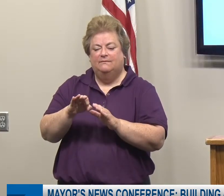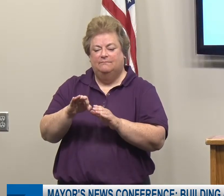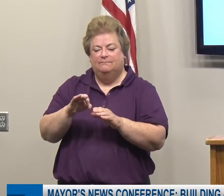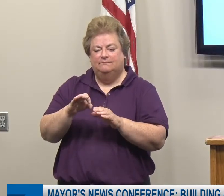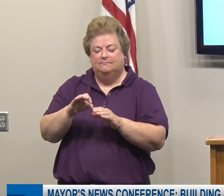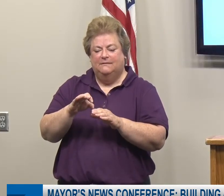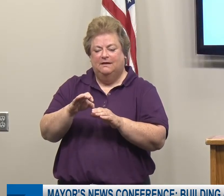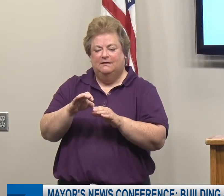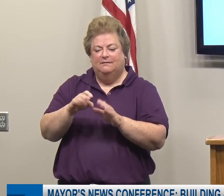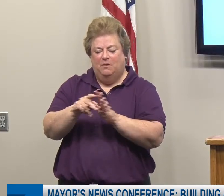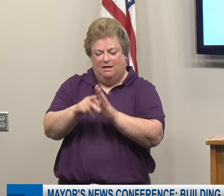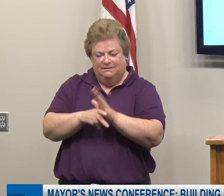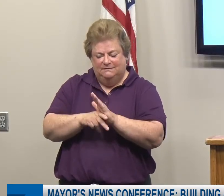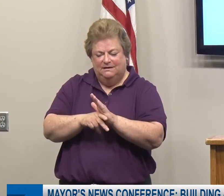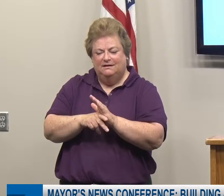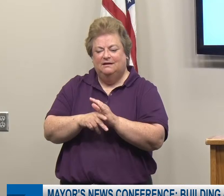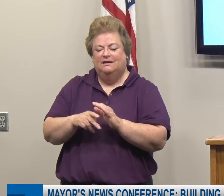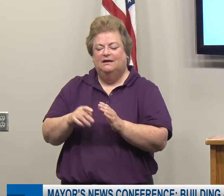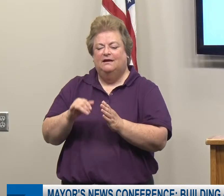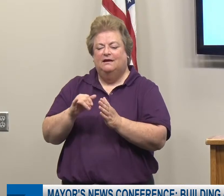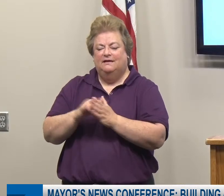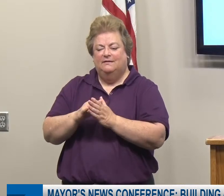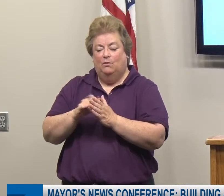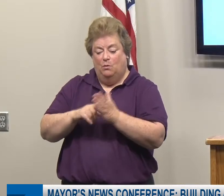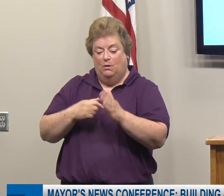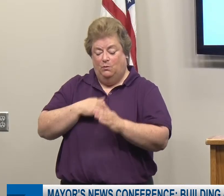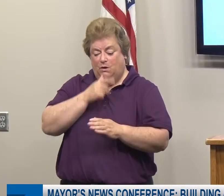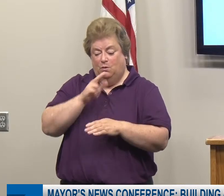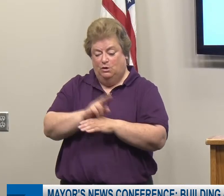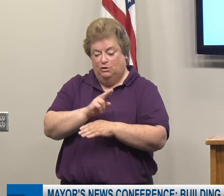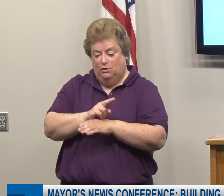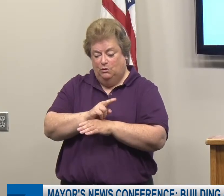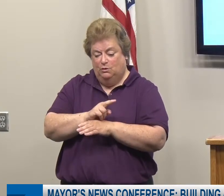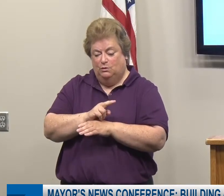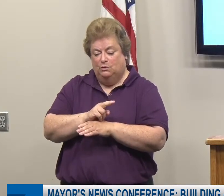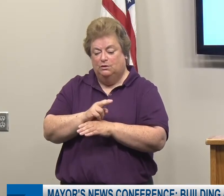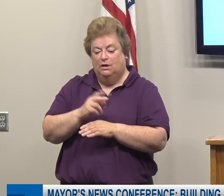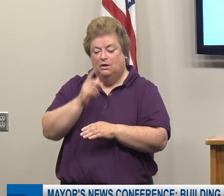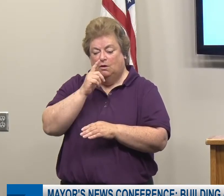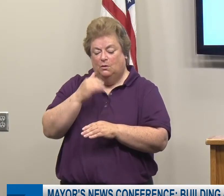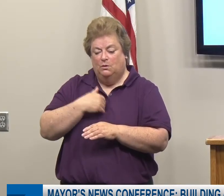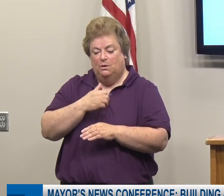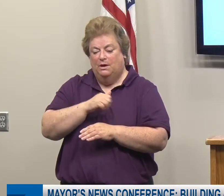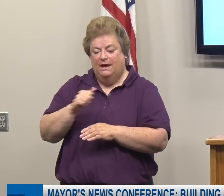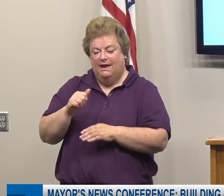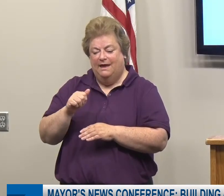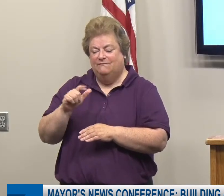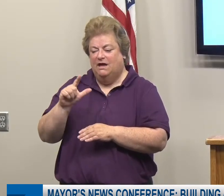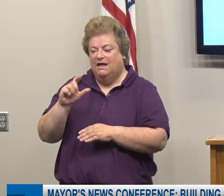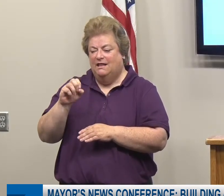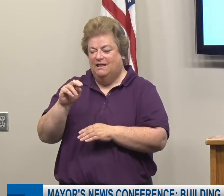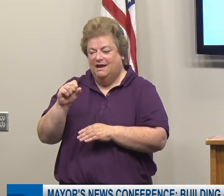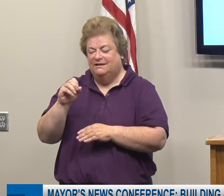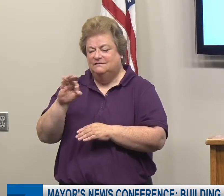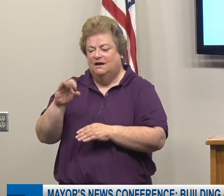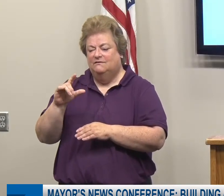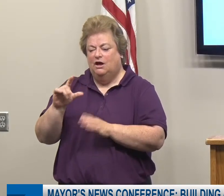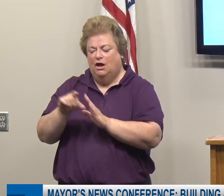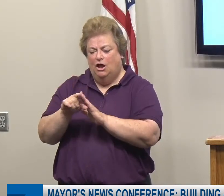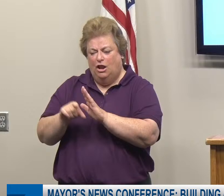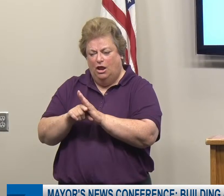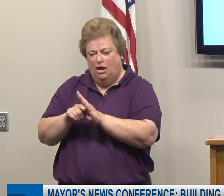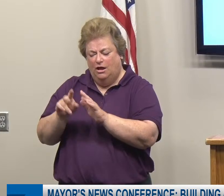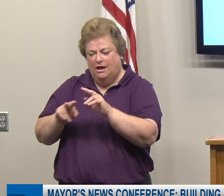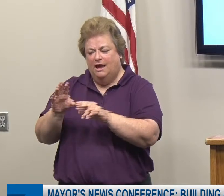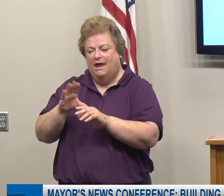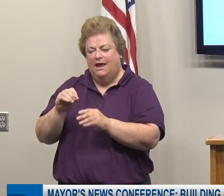1510, based on the extensive input received to date, a lens of law enforcement experience, and principles